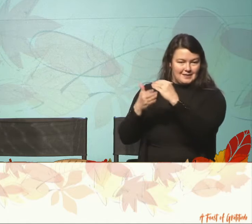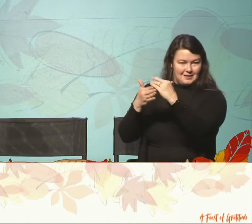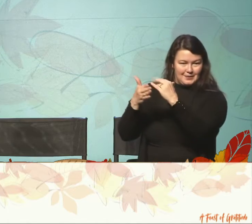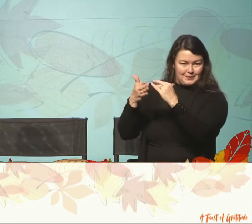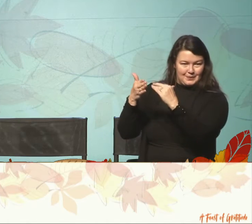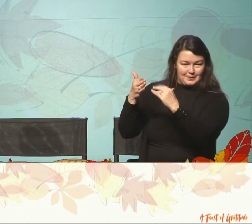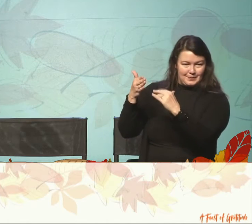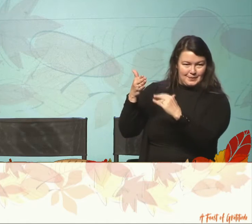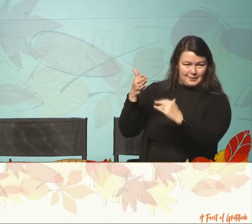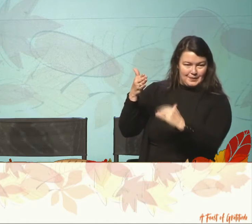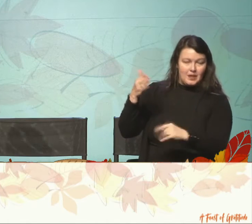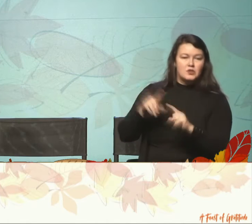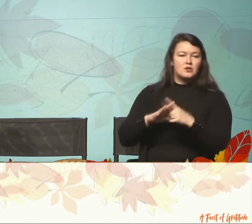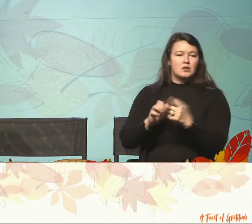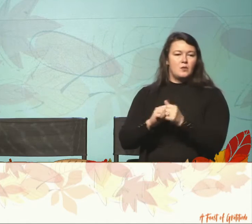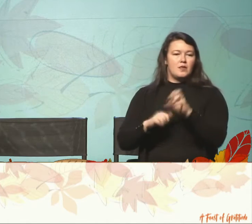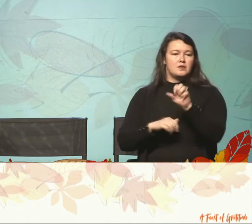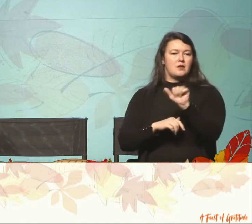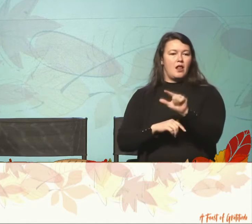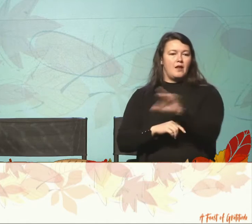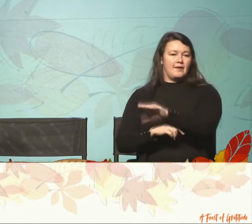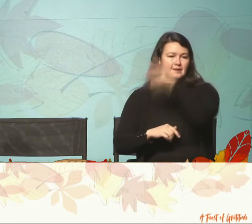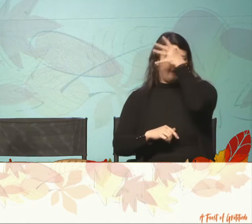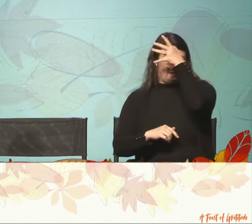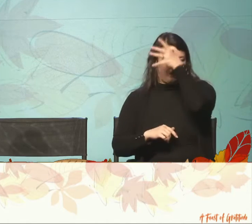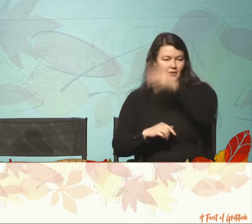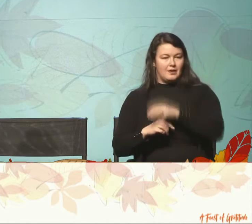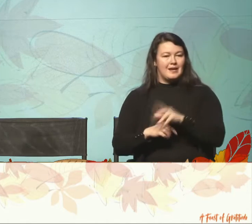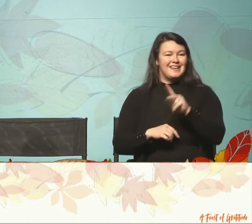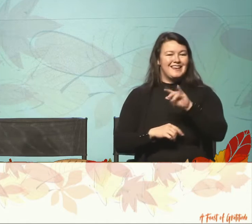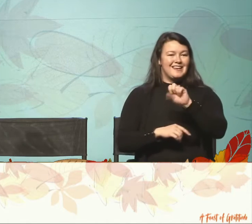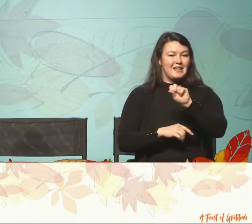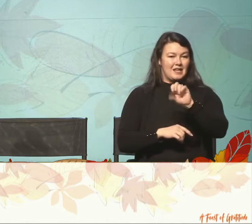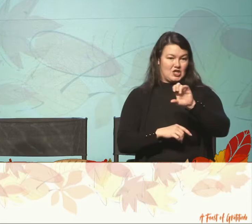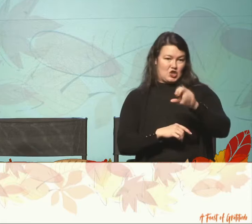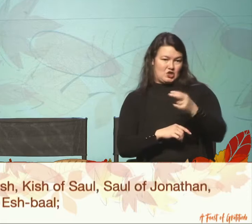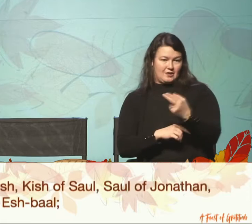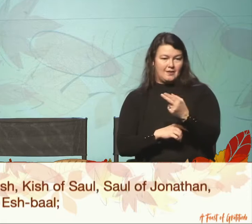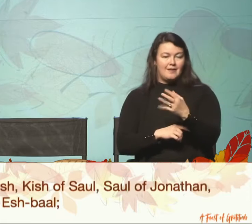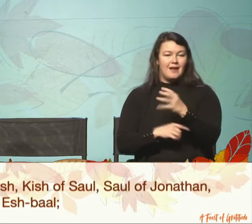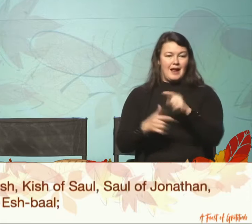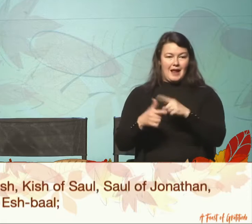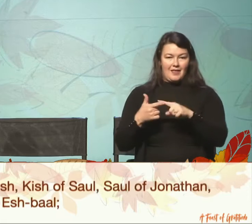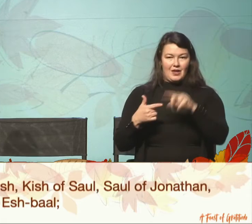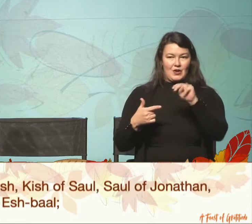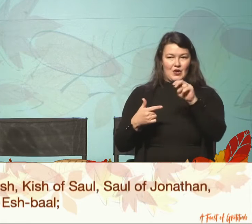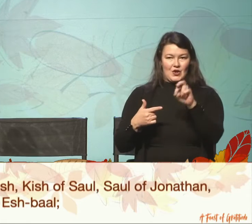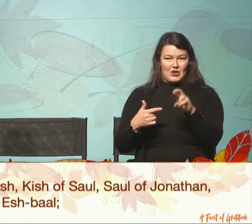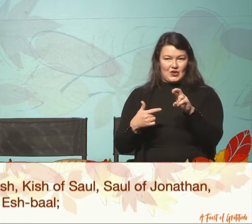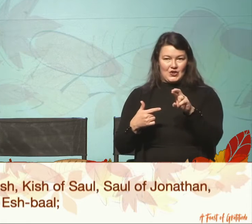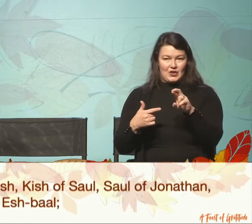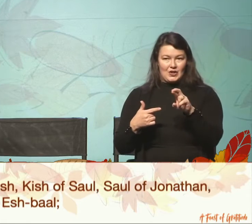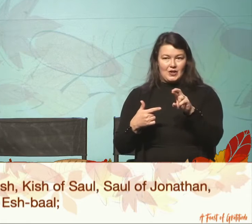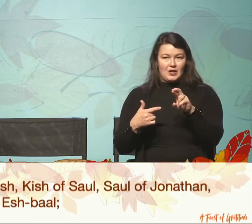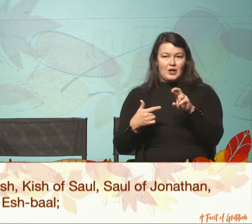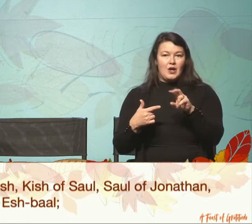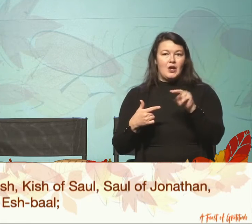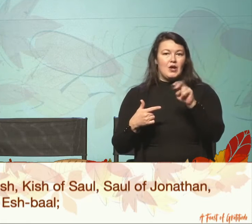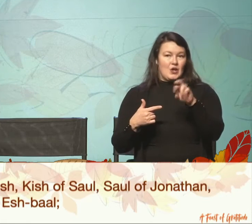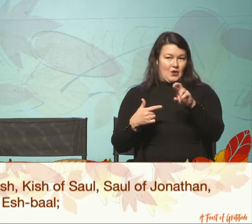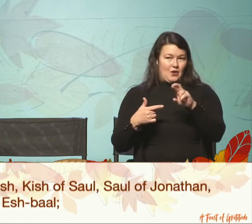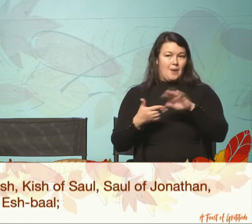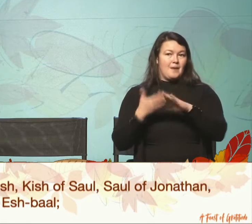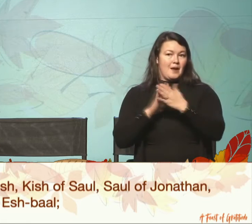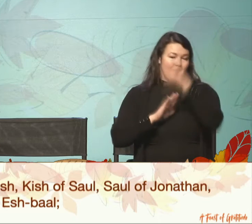lineage starts with Saul's father, Kish, and Kish's father, Ner. And it says that Ner became the father